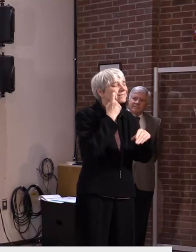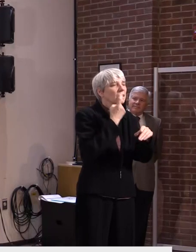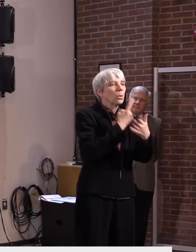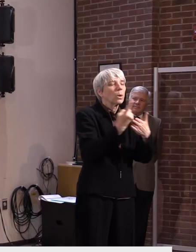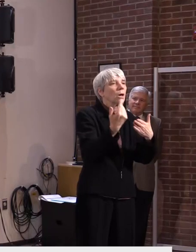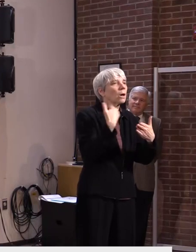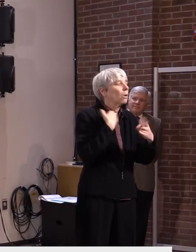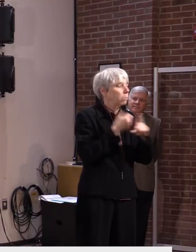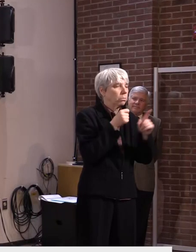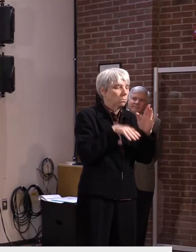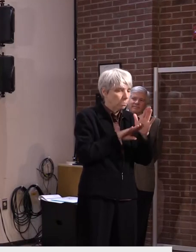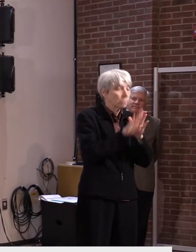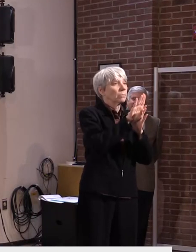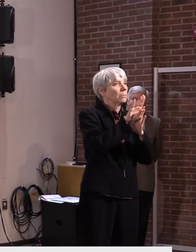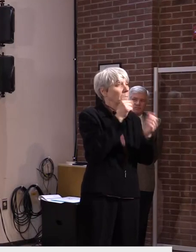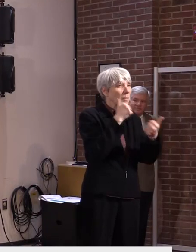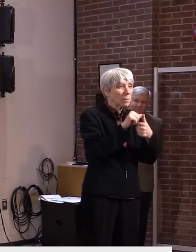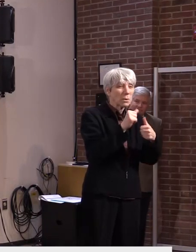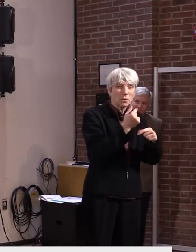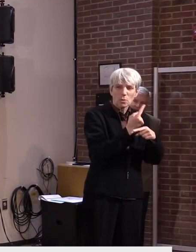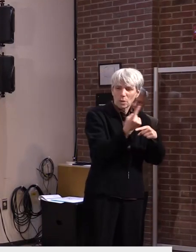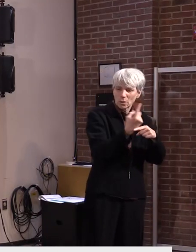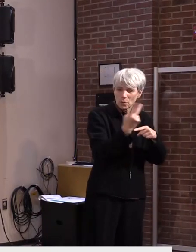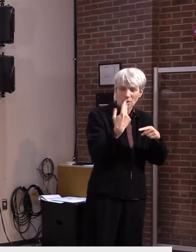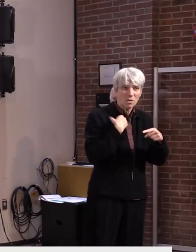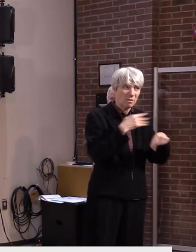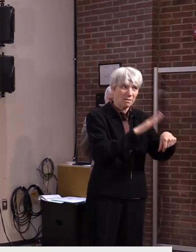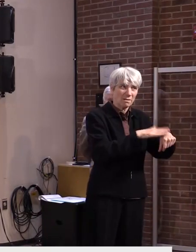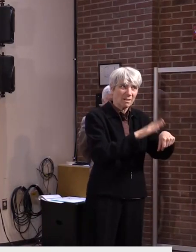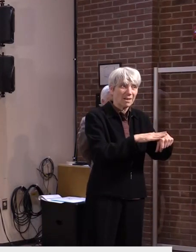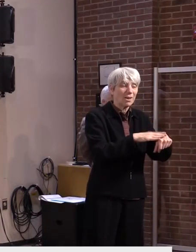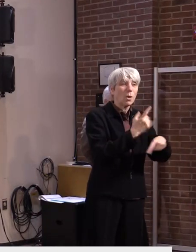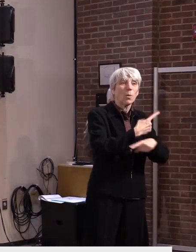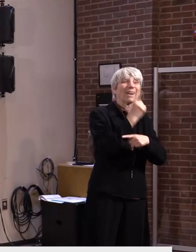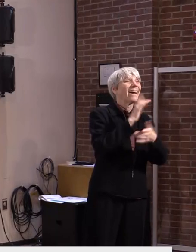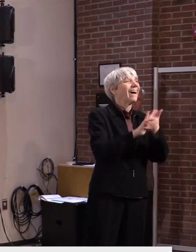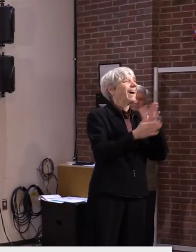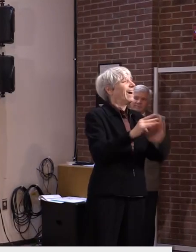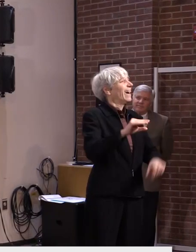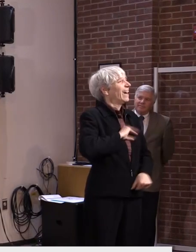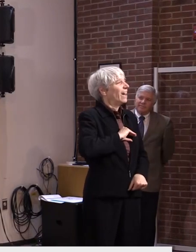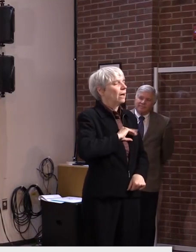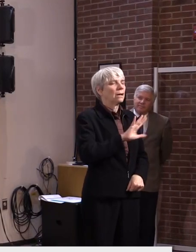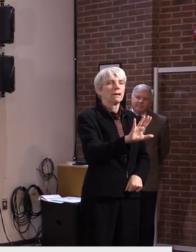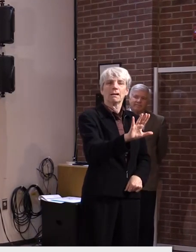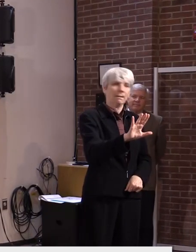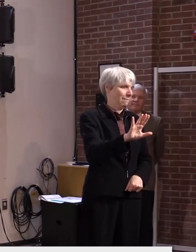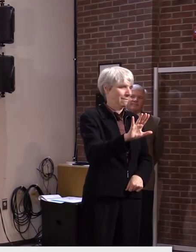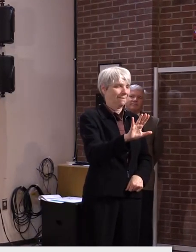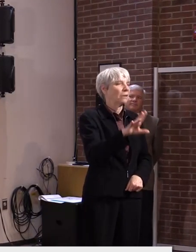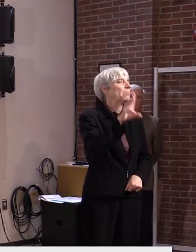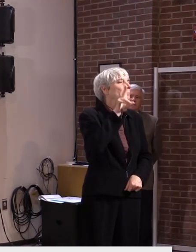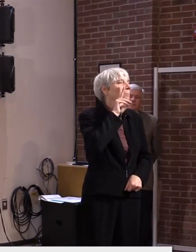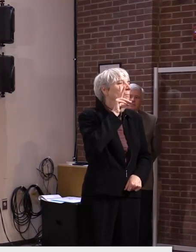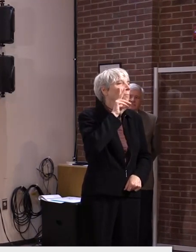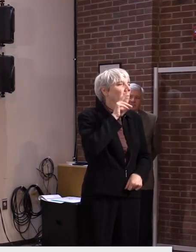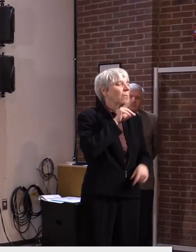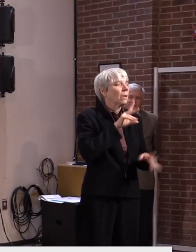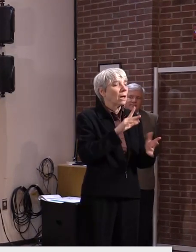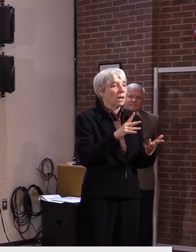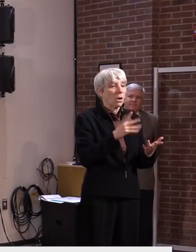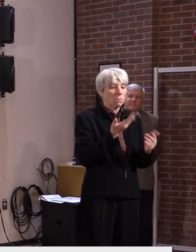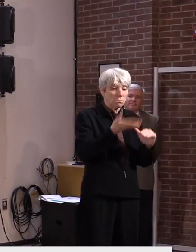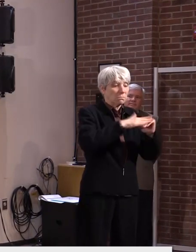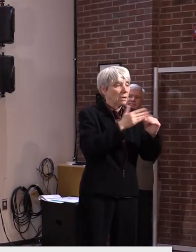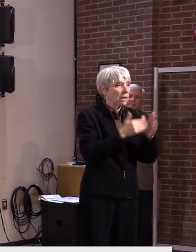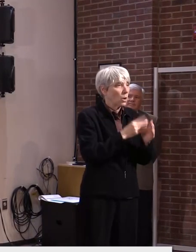one day, 2 days, it doesn't make for a trend, and it didn't. They went back up for whatever reason. I don't know. I wish